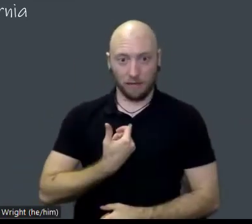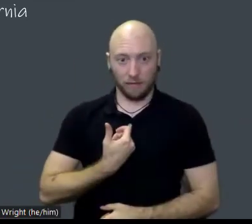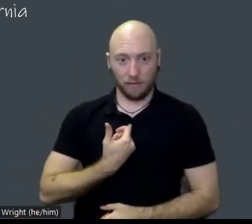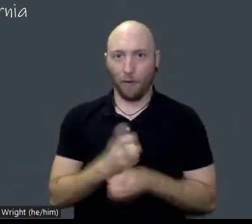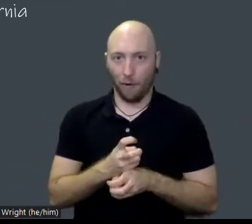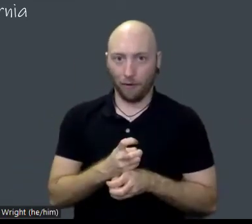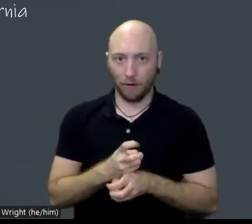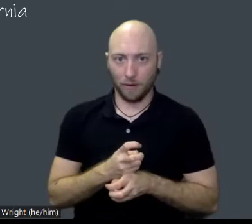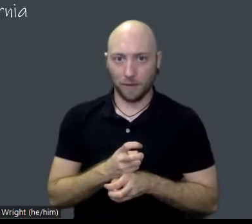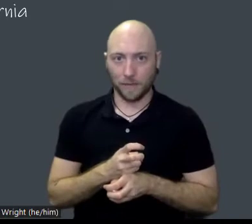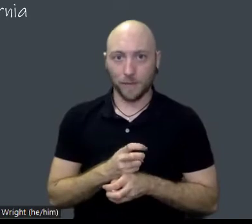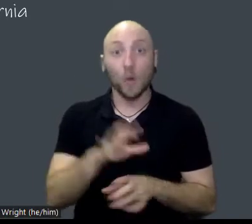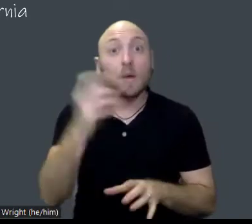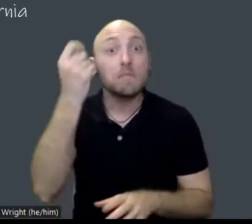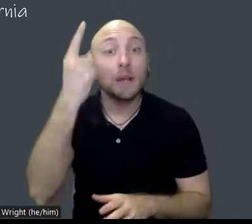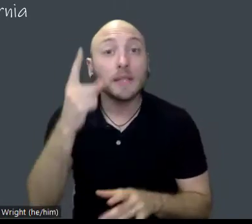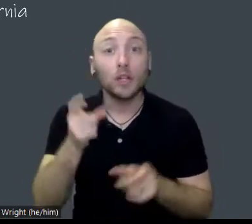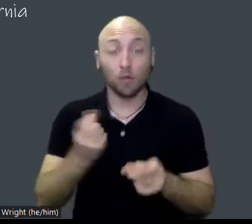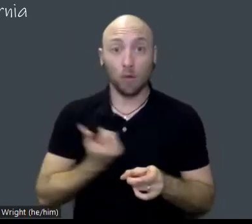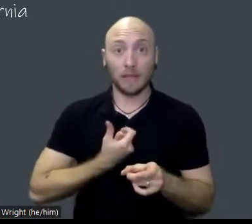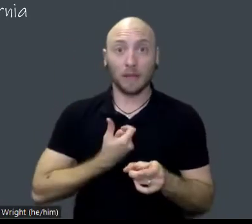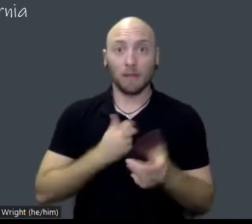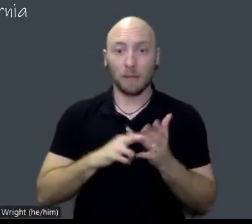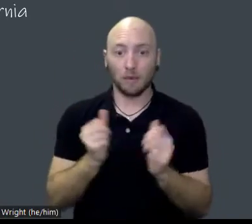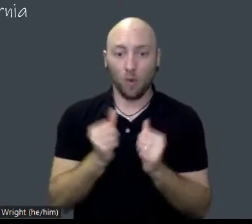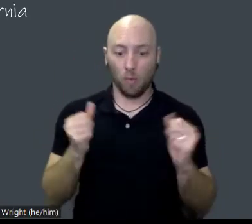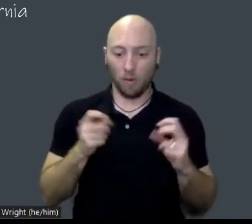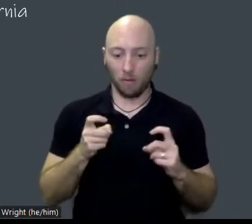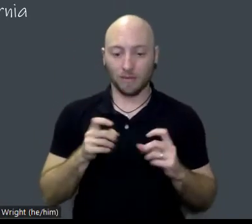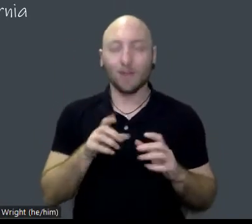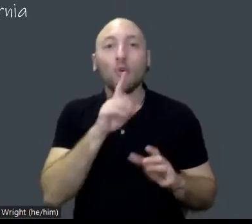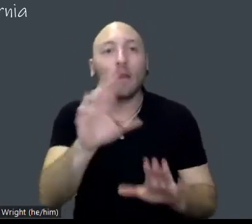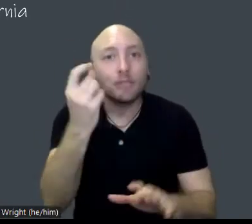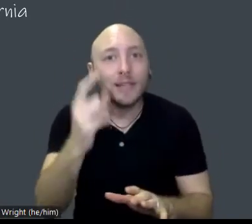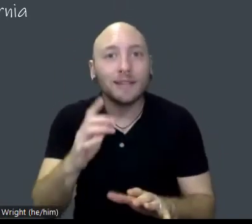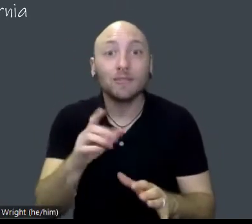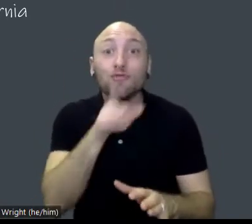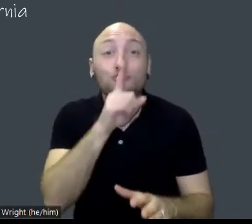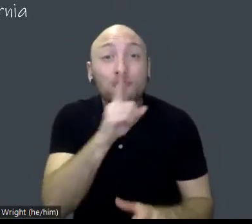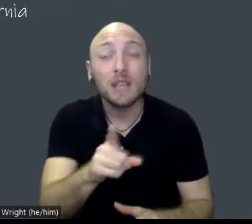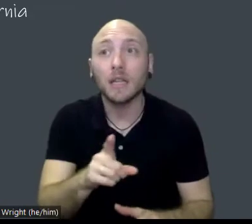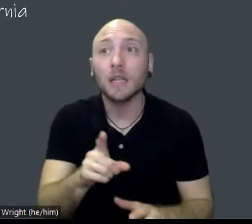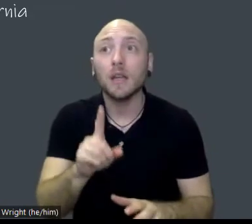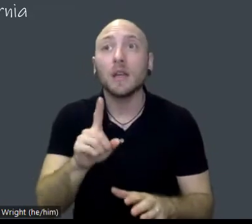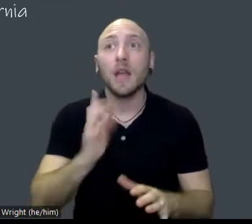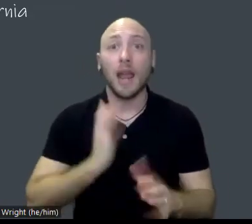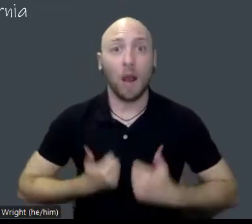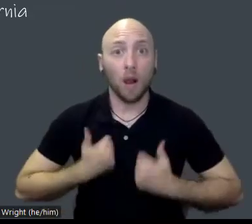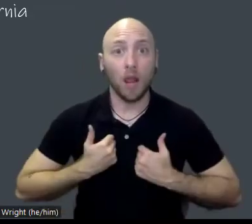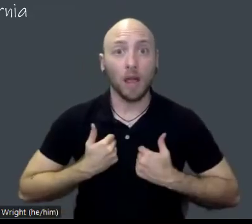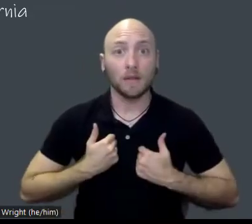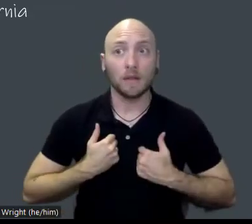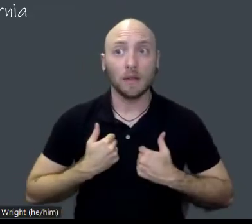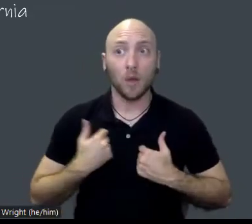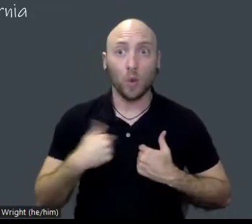like you can't look inside yourself, which is the only thing you can actually control, like your own actions and the way you treat other people. The only thing you'll be